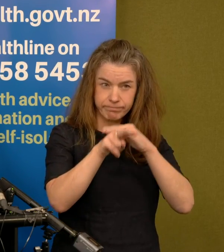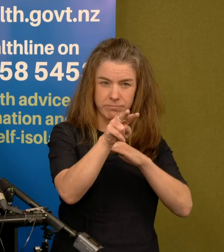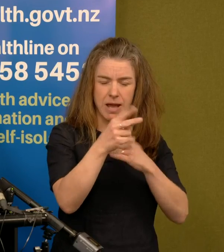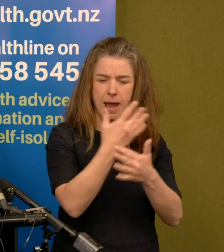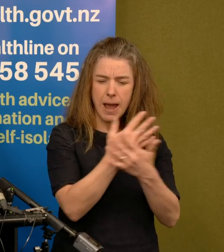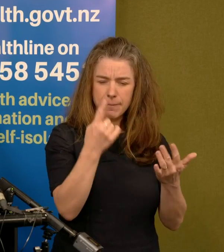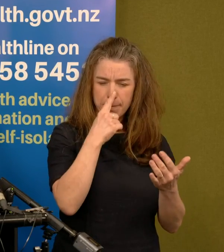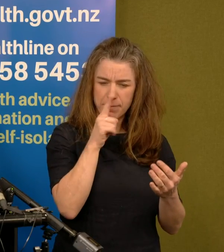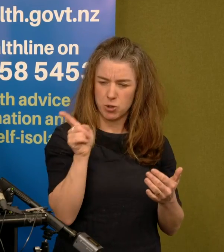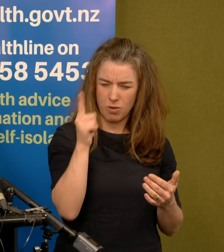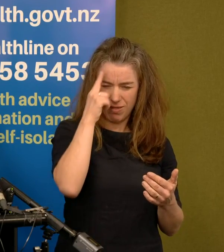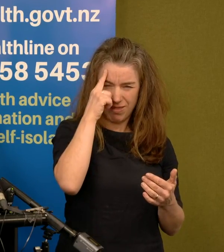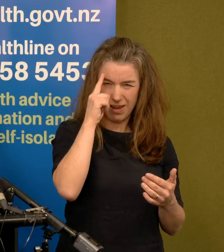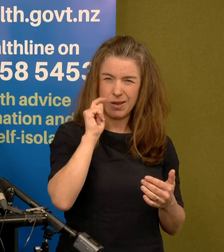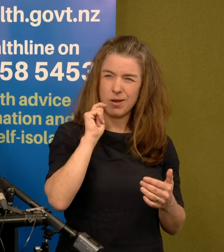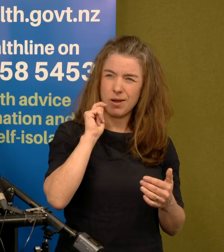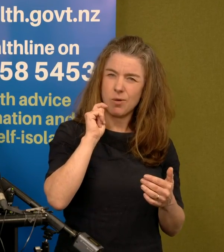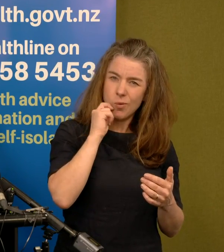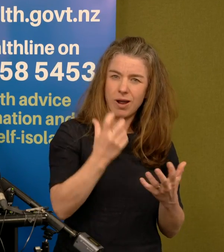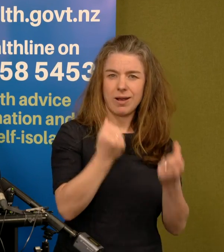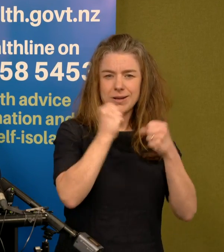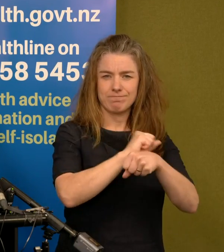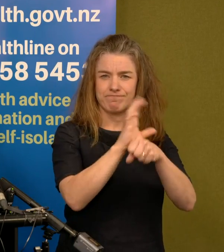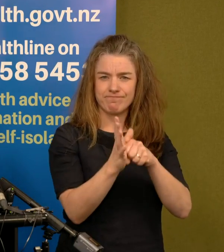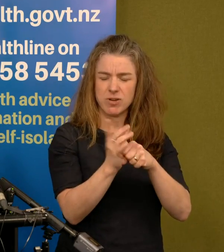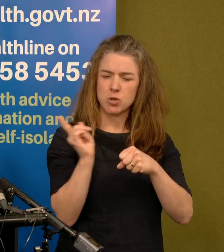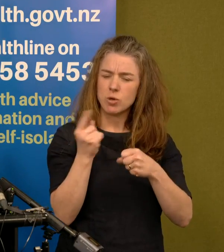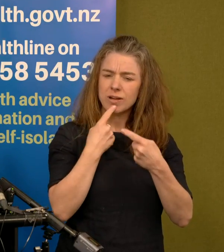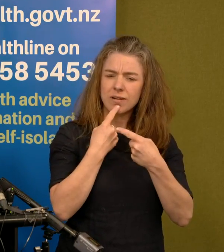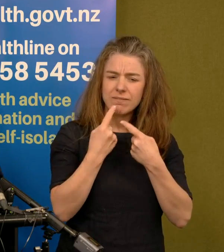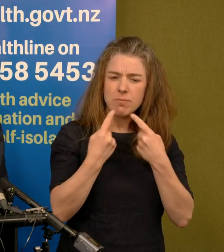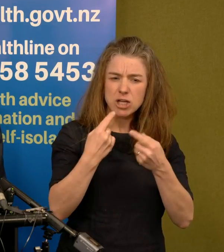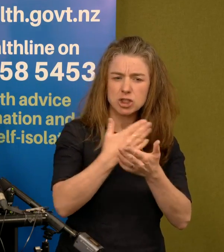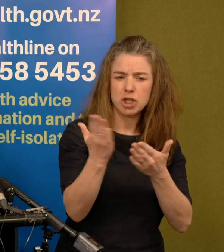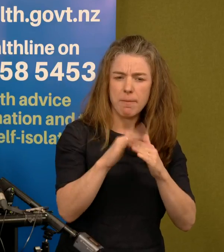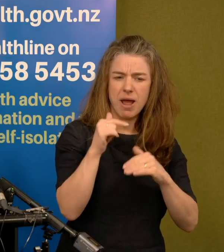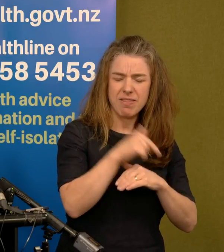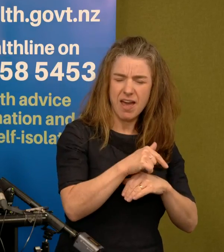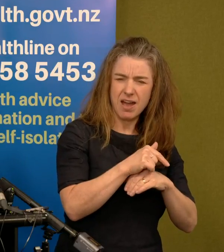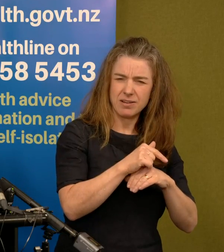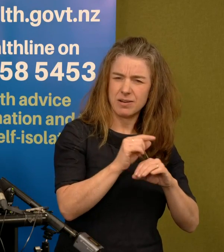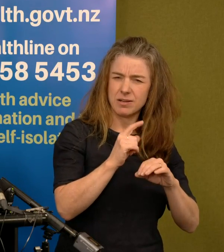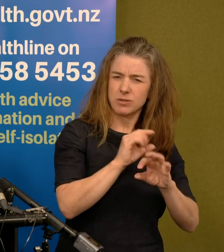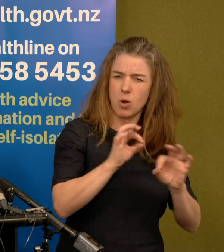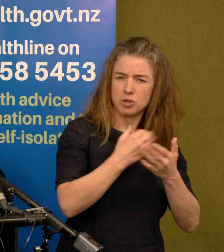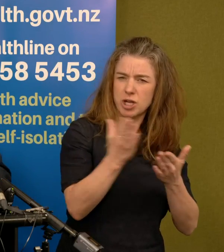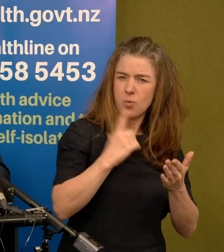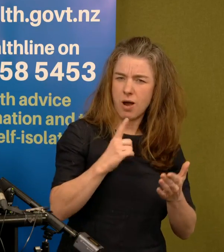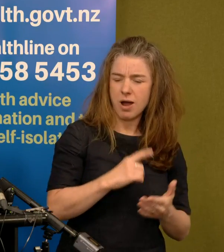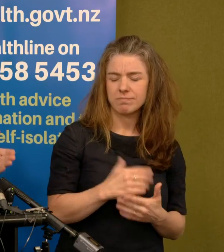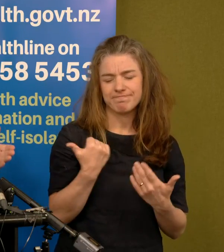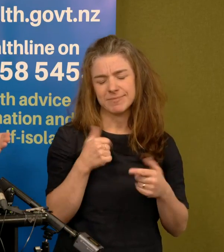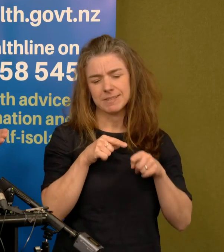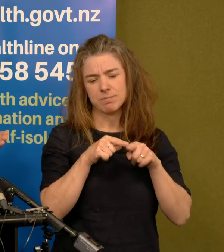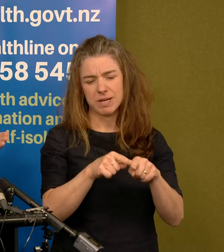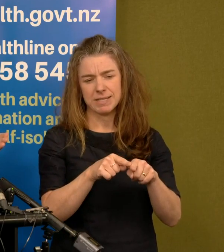get coronavirus, and why aren't you releasing this modelling? Well, it very much depends on the assumptions you use, as does any model, and we're looking